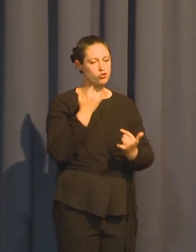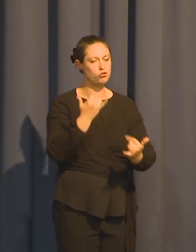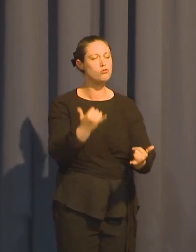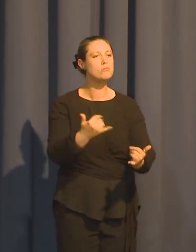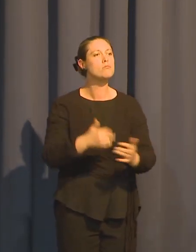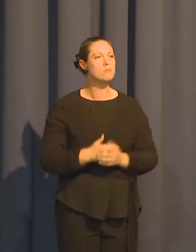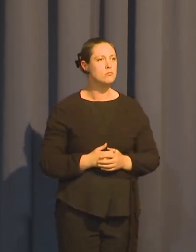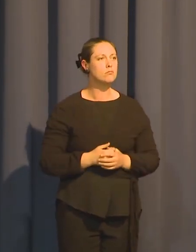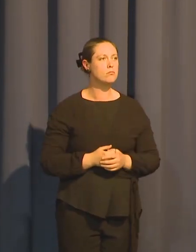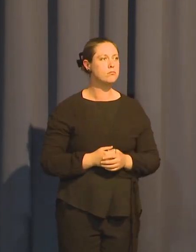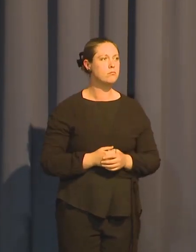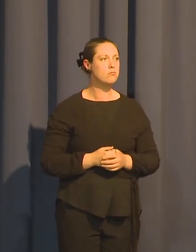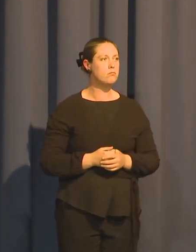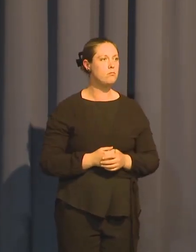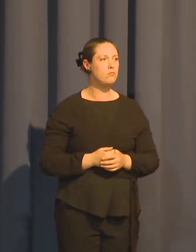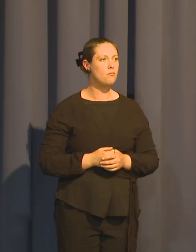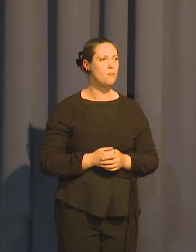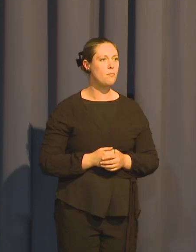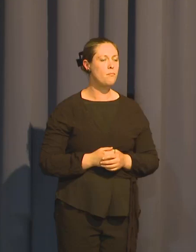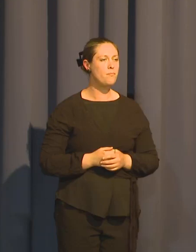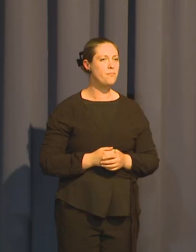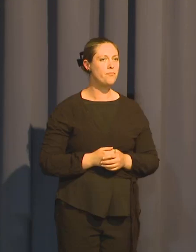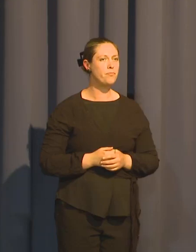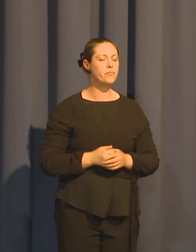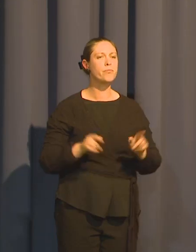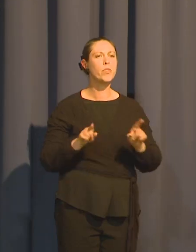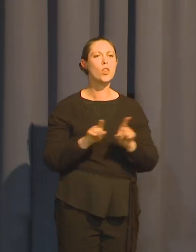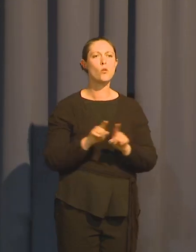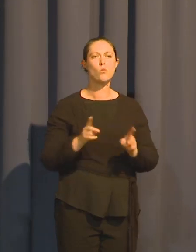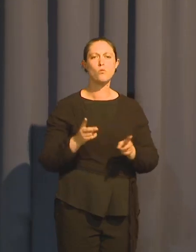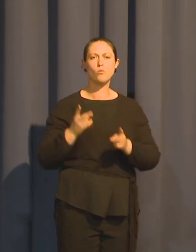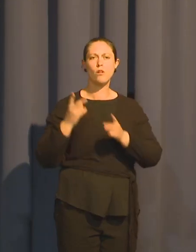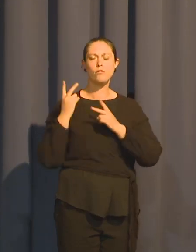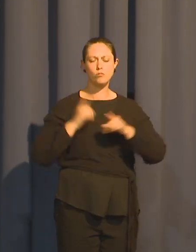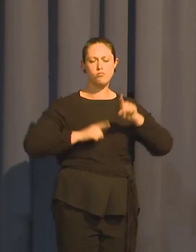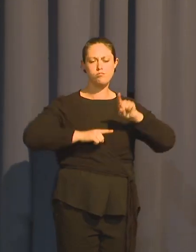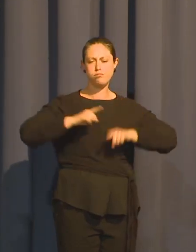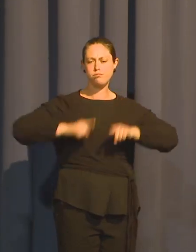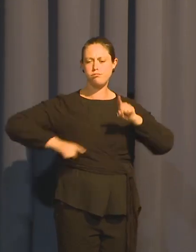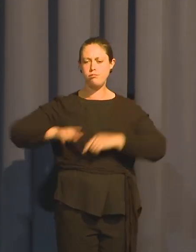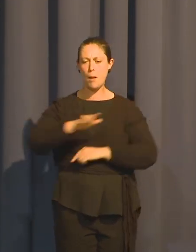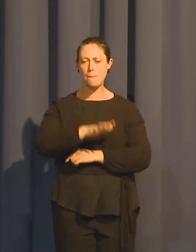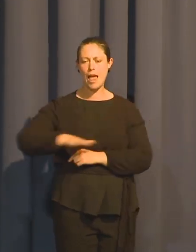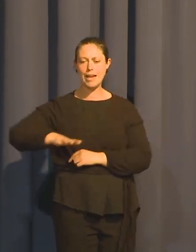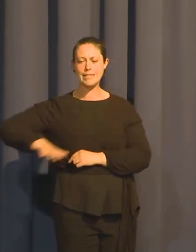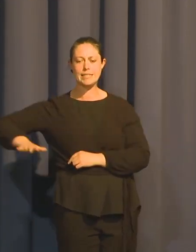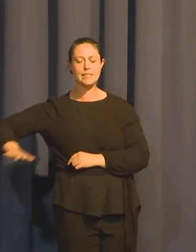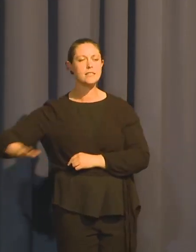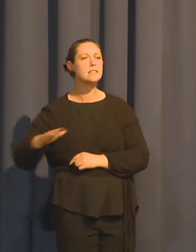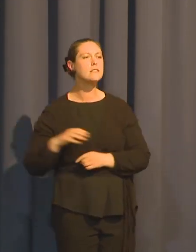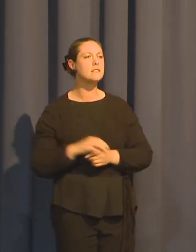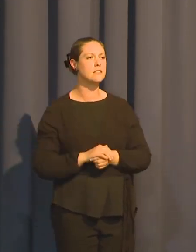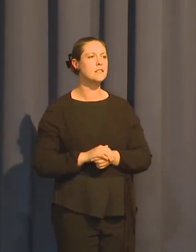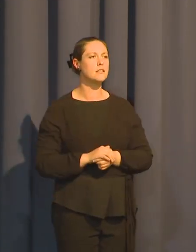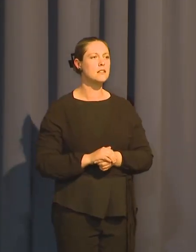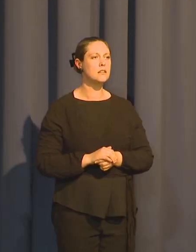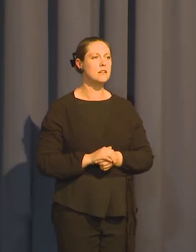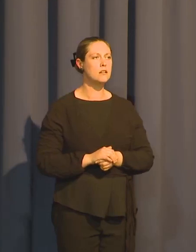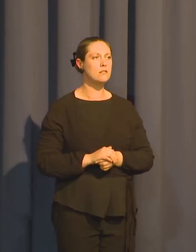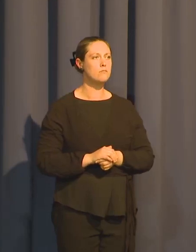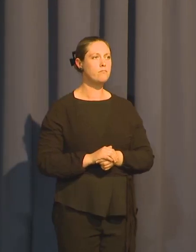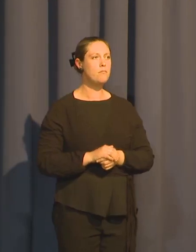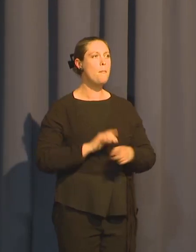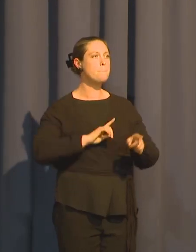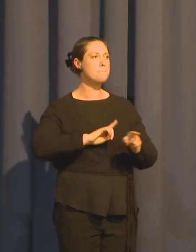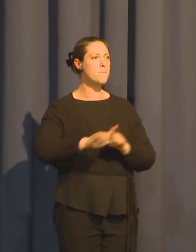The review, so we've also reviewed a whole range of sites. Those sites were largely led by you as the